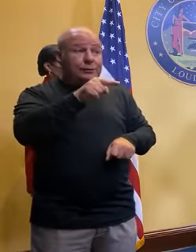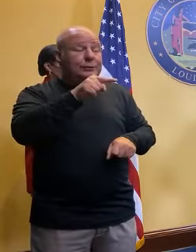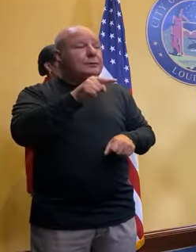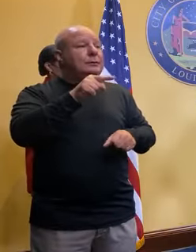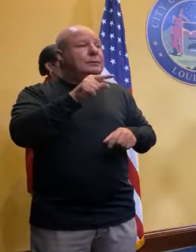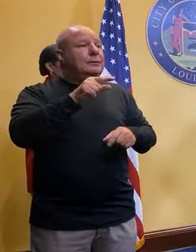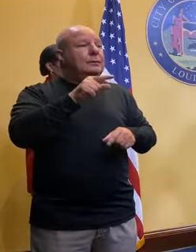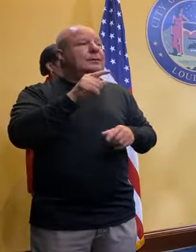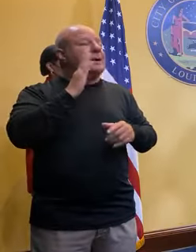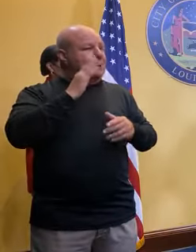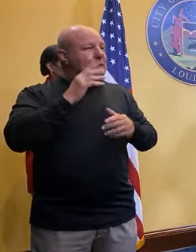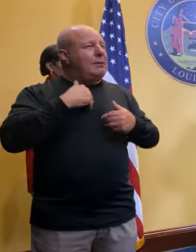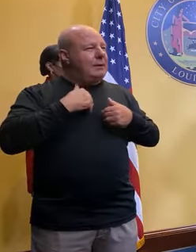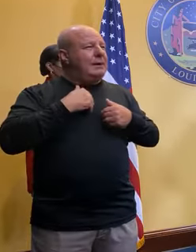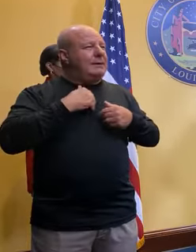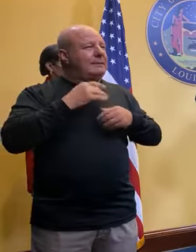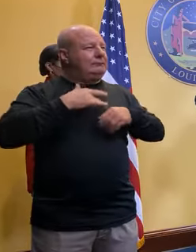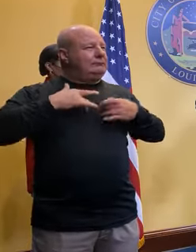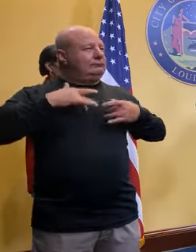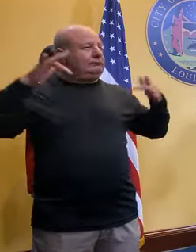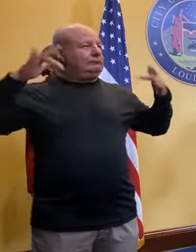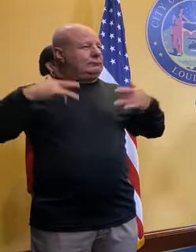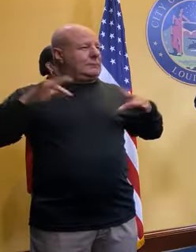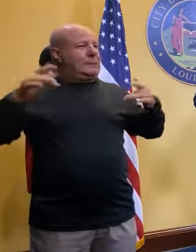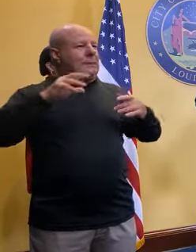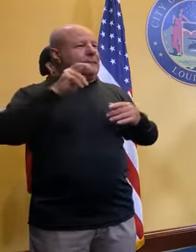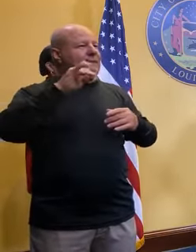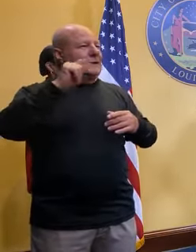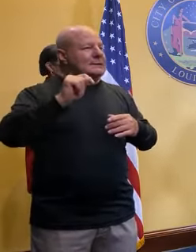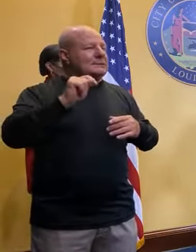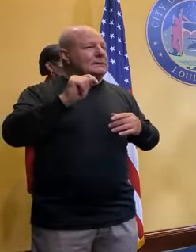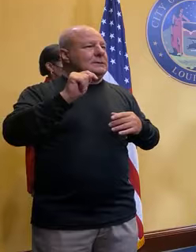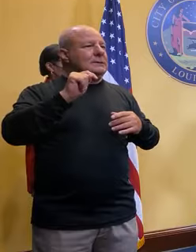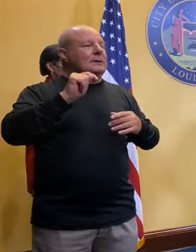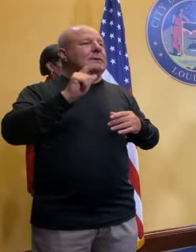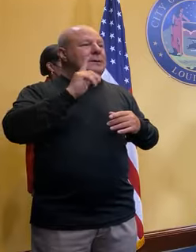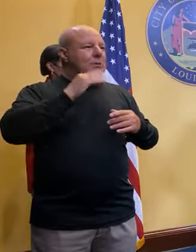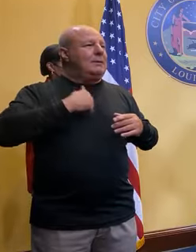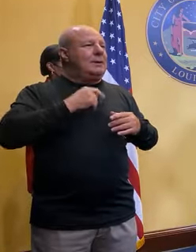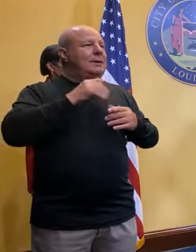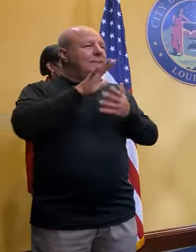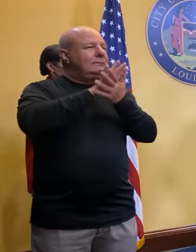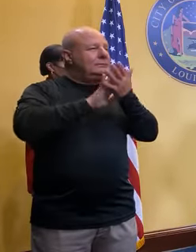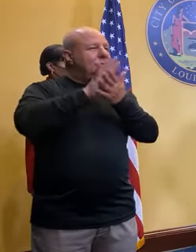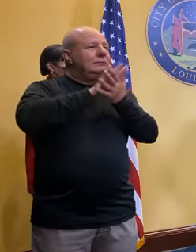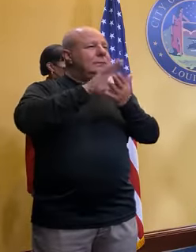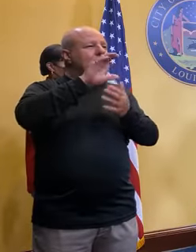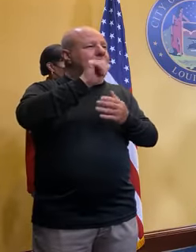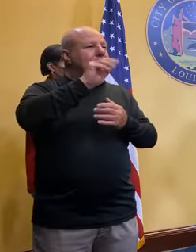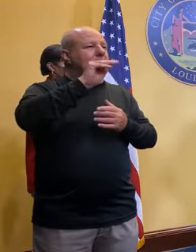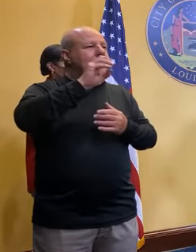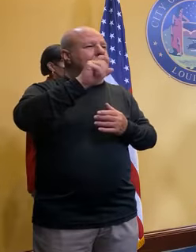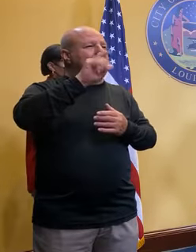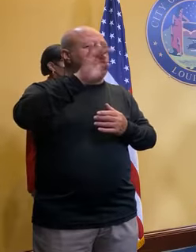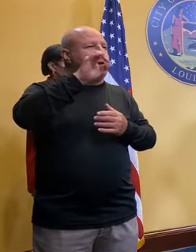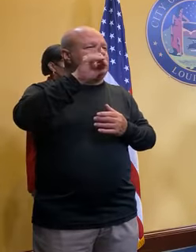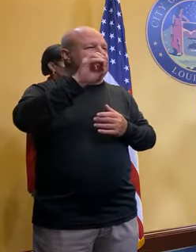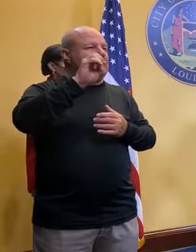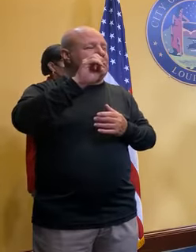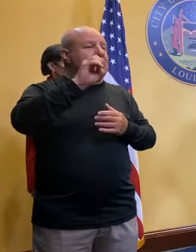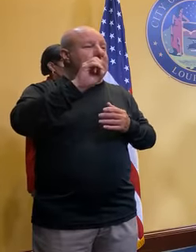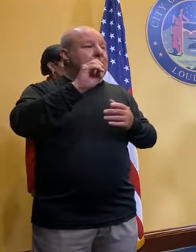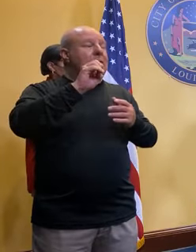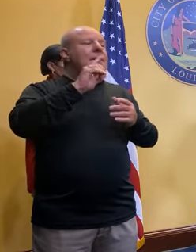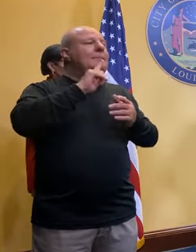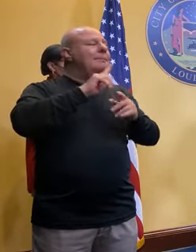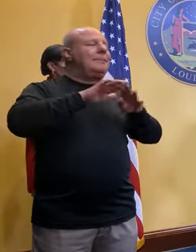they're going to wear reflective vests. They're going to wear camouflage. Do not drive, frankly, the speed limit. Go lower. If you've got to be